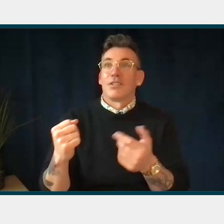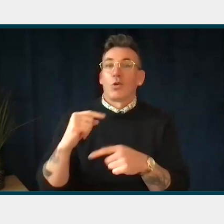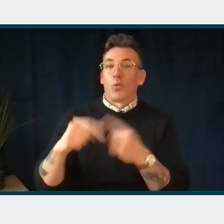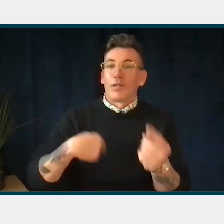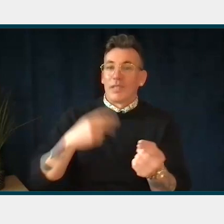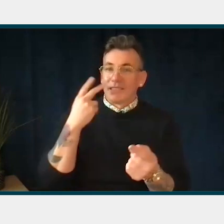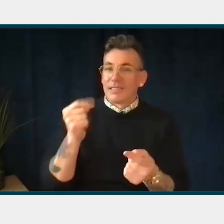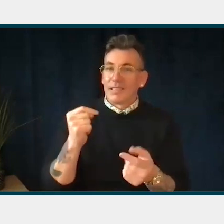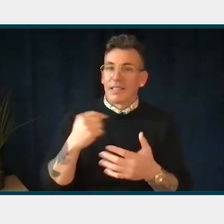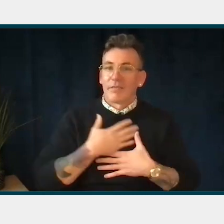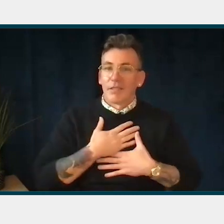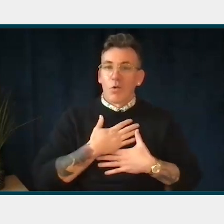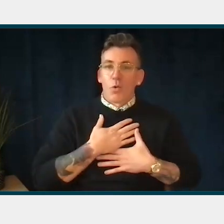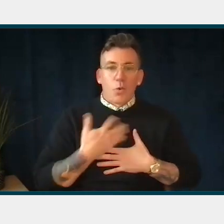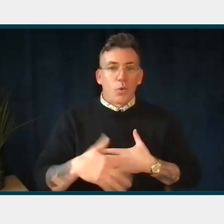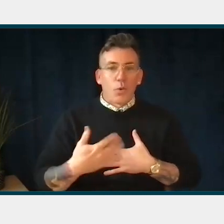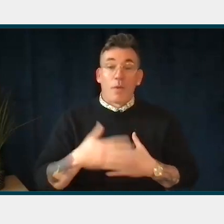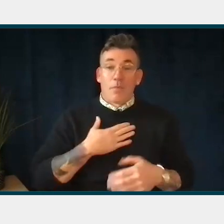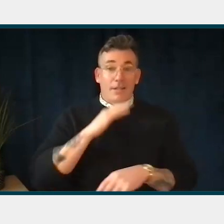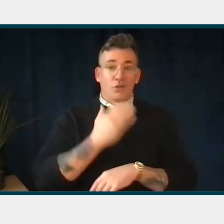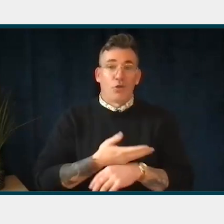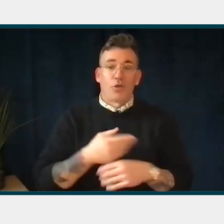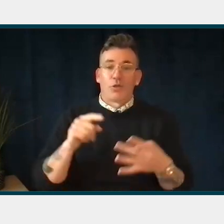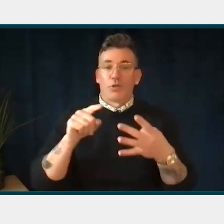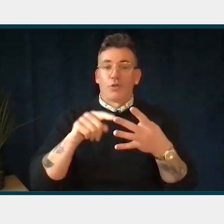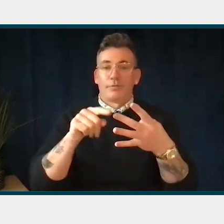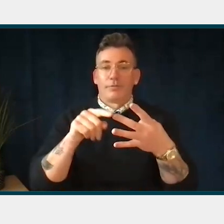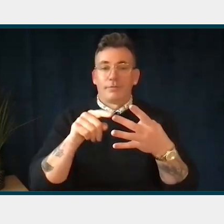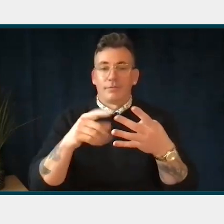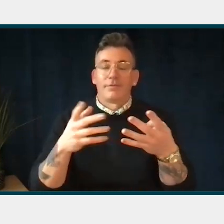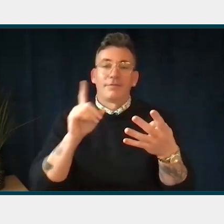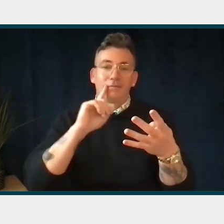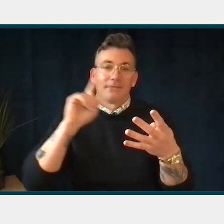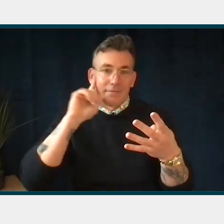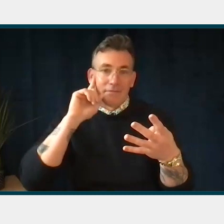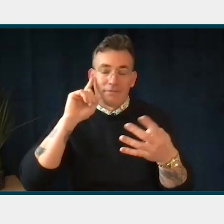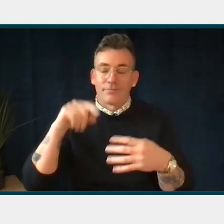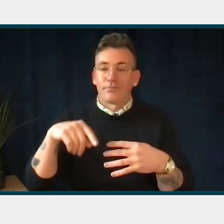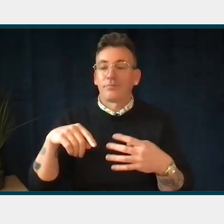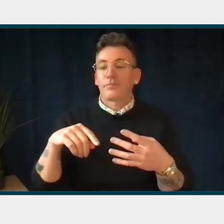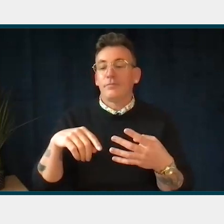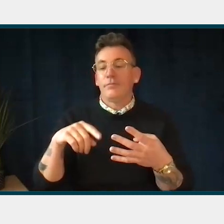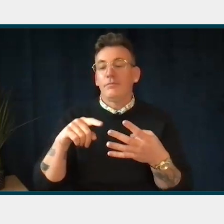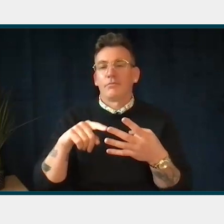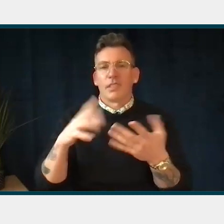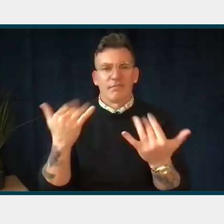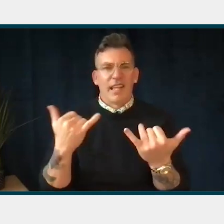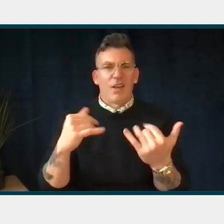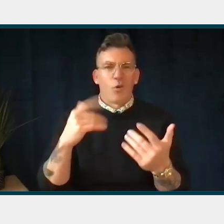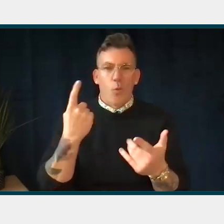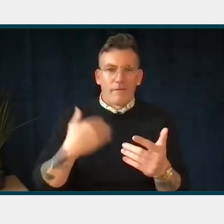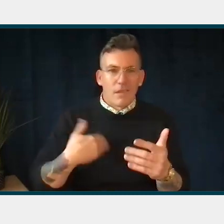deaf excellence, deaf, when we see it, I mean, my daughter, right? My second child is